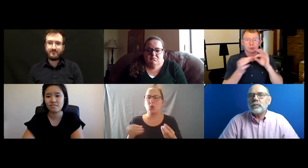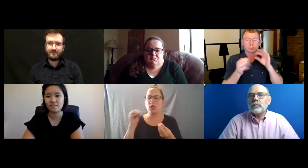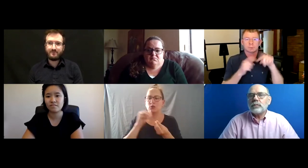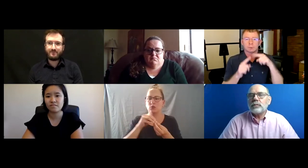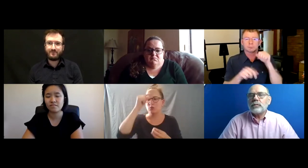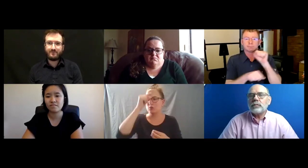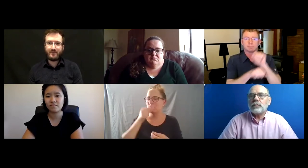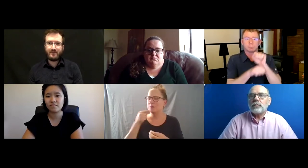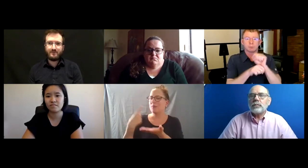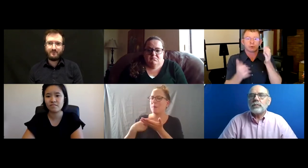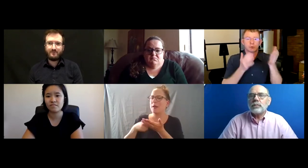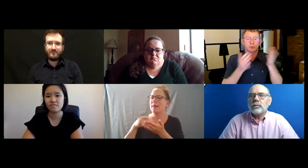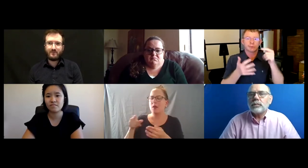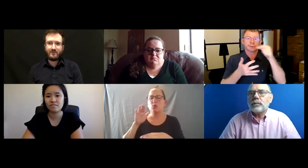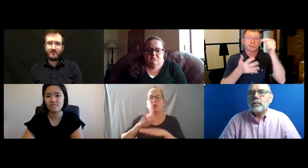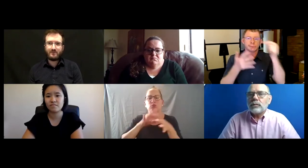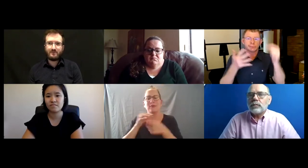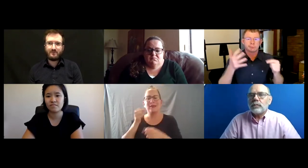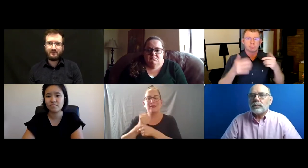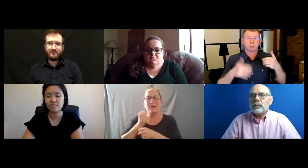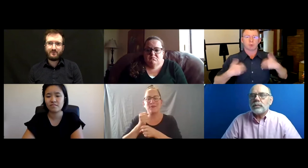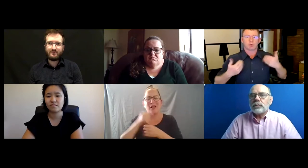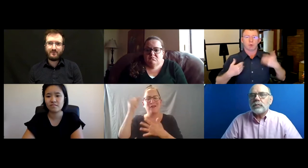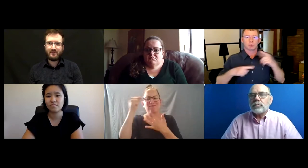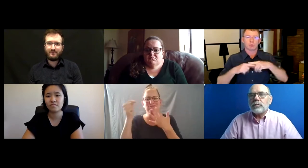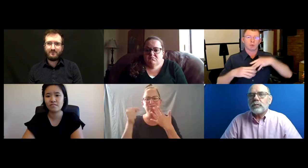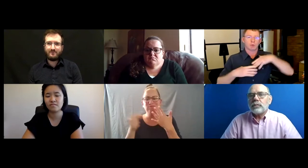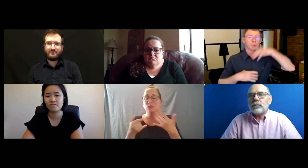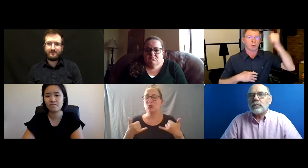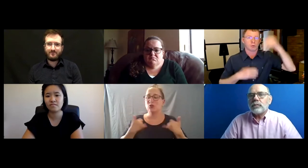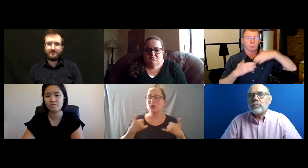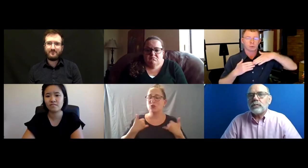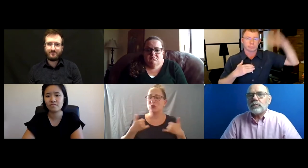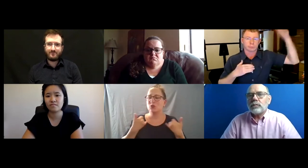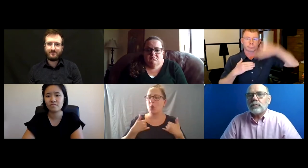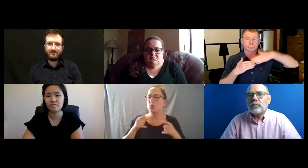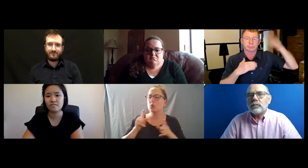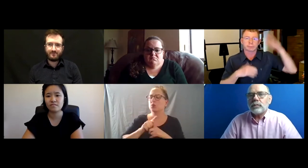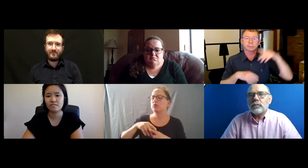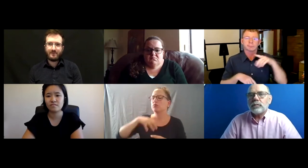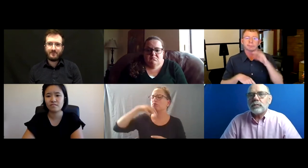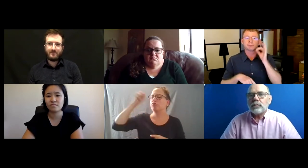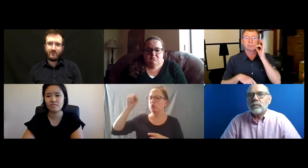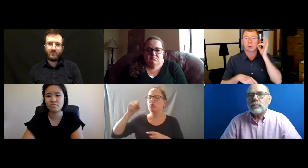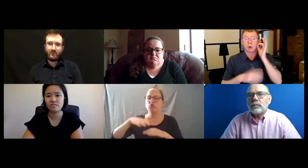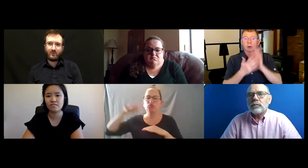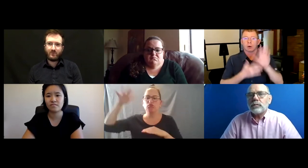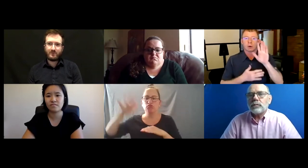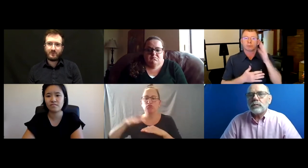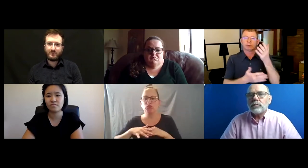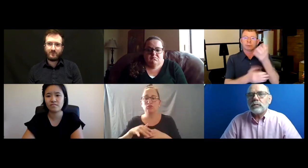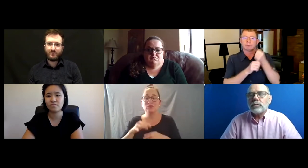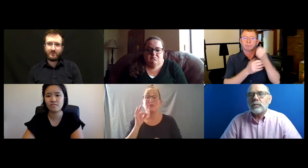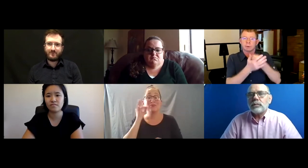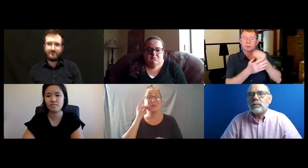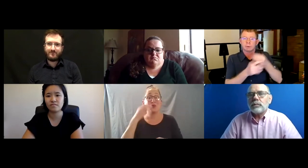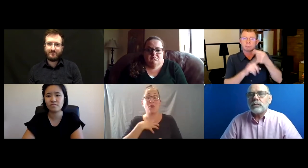Just to add on to what Gary was saying about employment services and employment services needing to be a